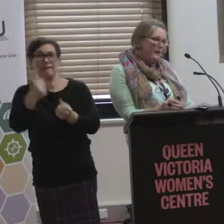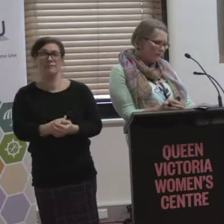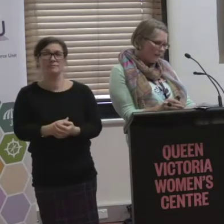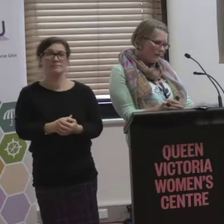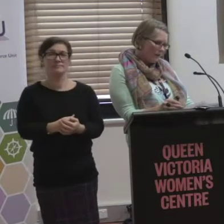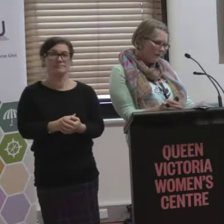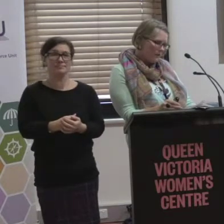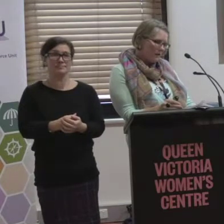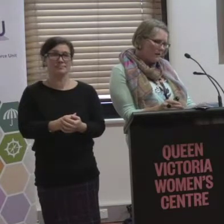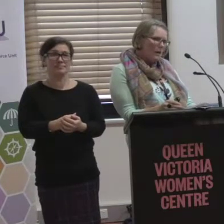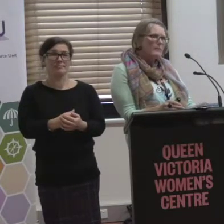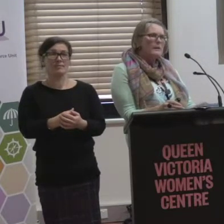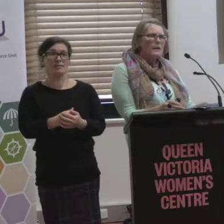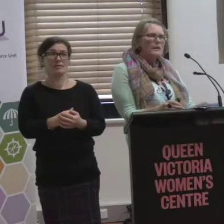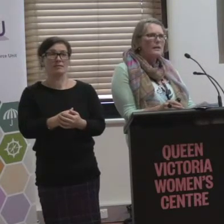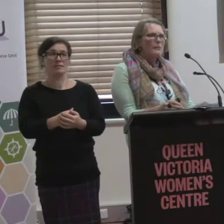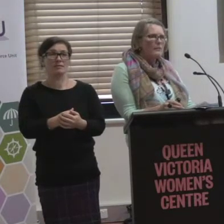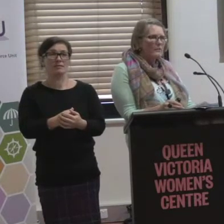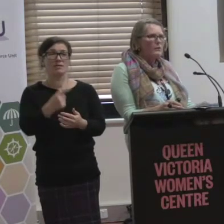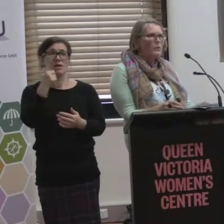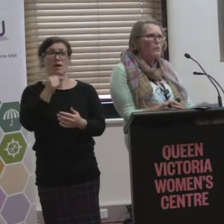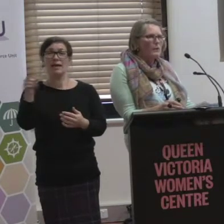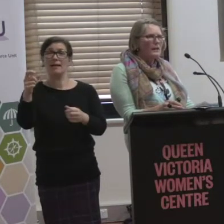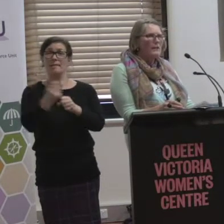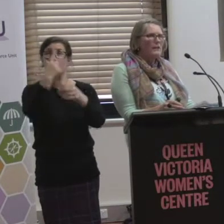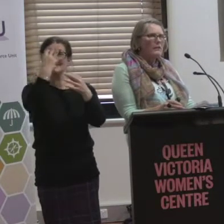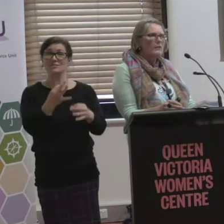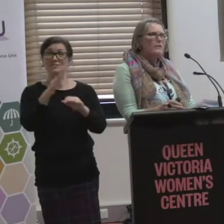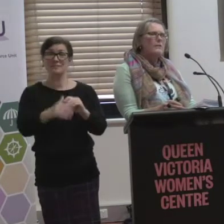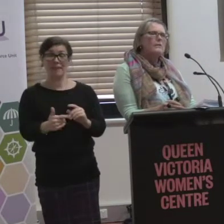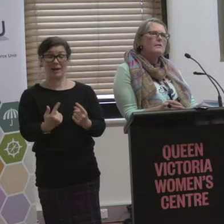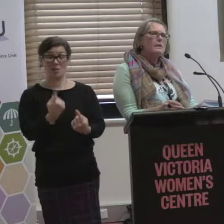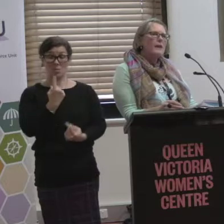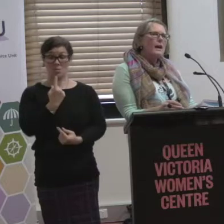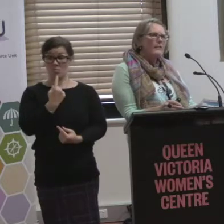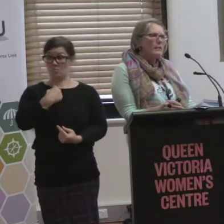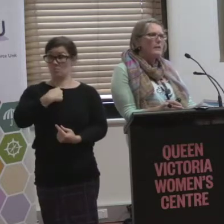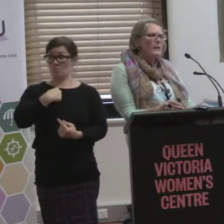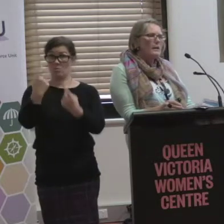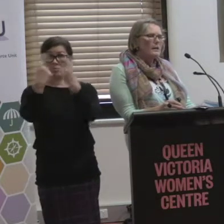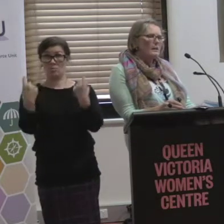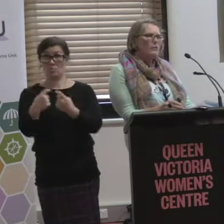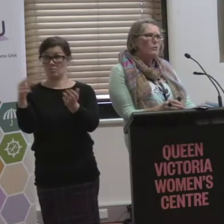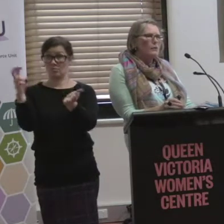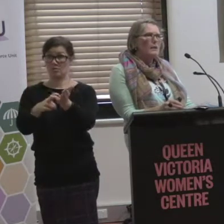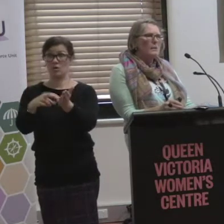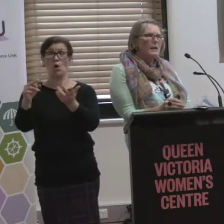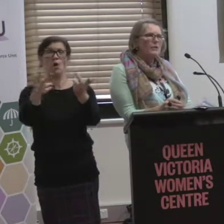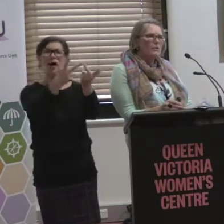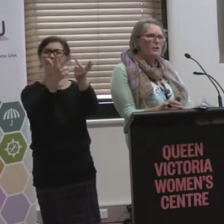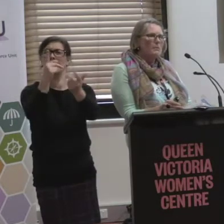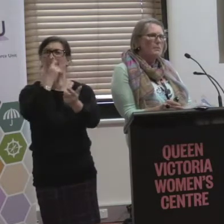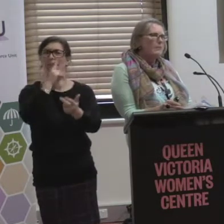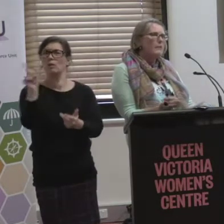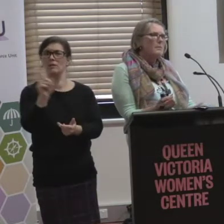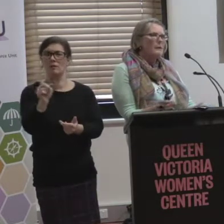on behalf of anyone else. I'm staggered at the number of calls we get on the advice service asking whether individuals can make a powers